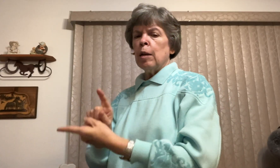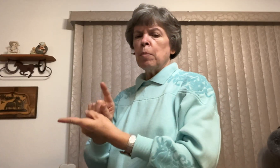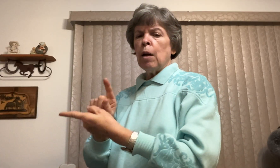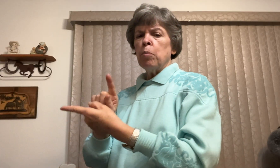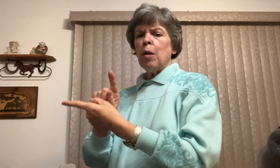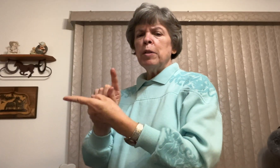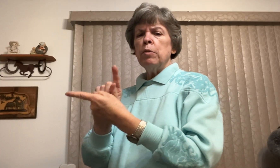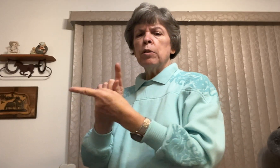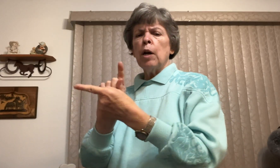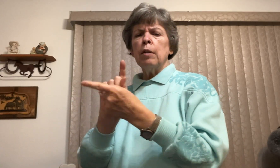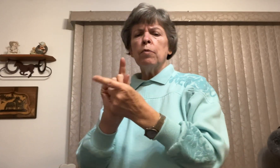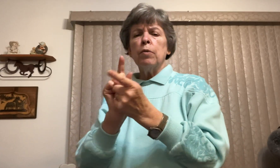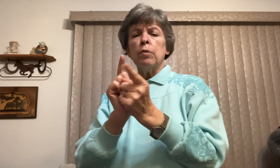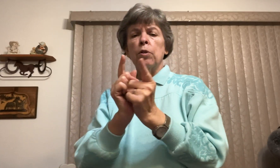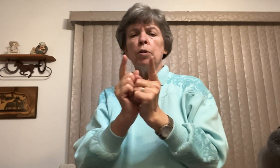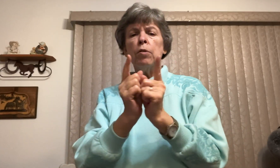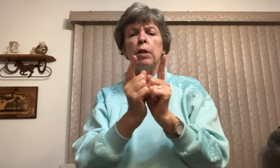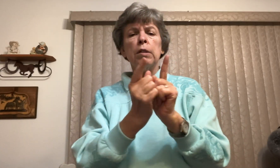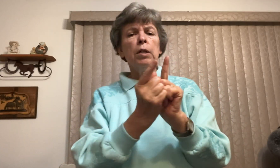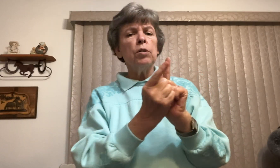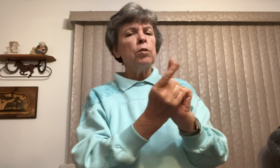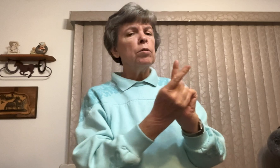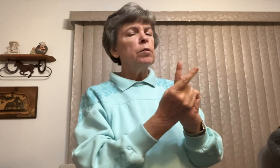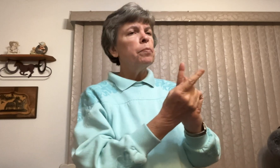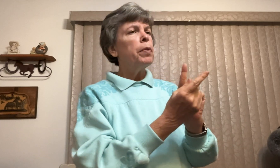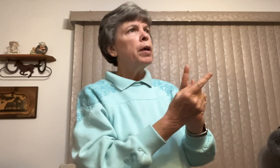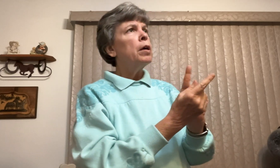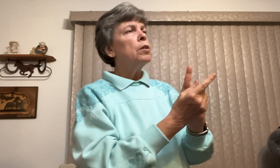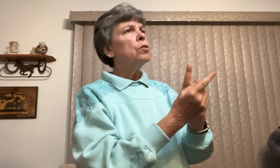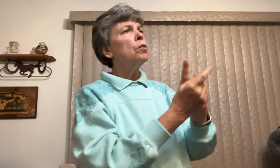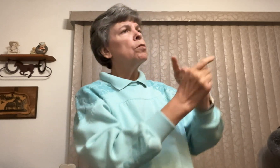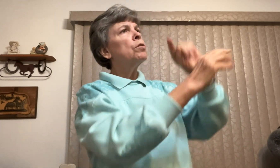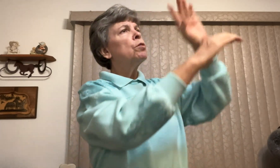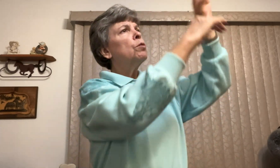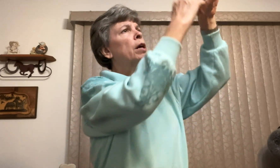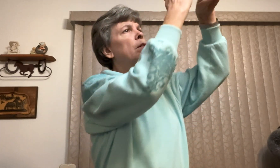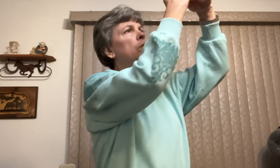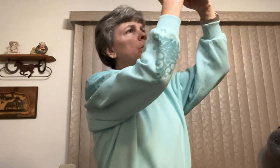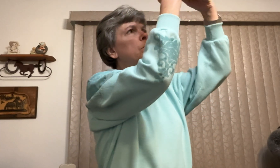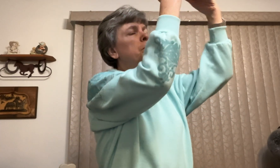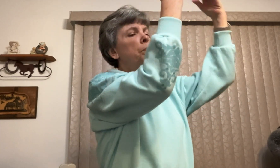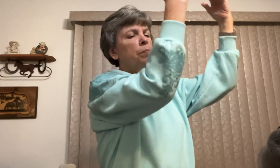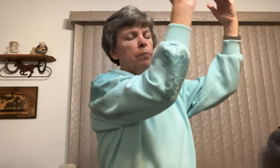I'll probably do the sign for turn as I turn to heaven,